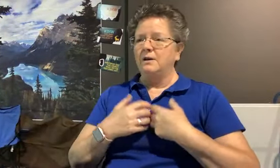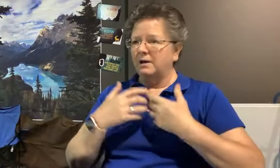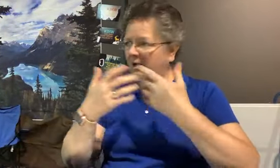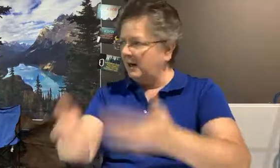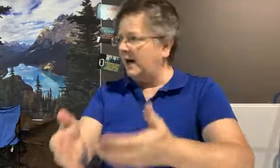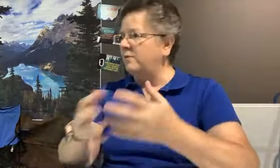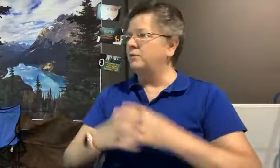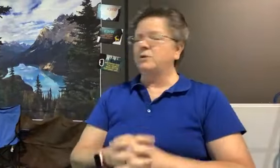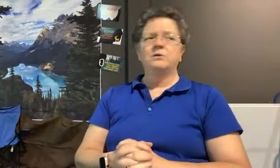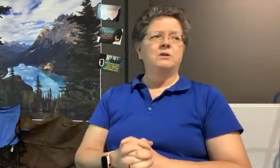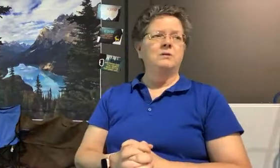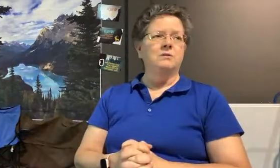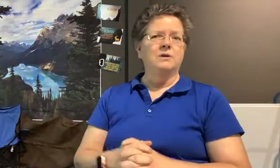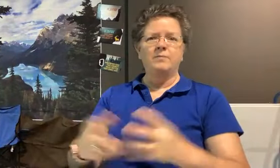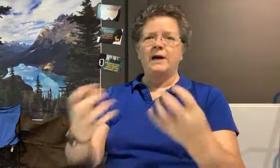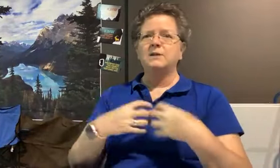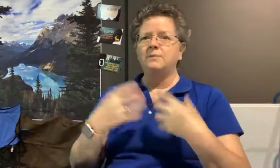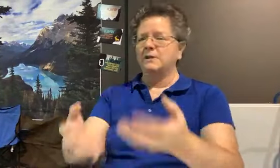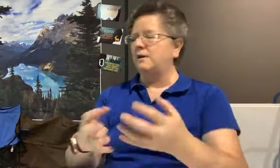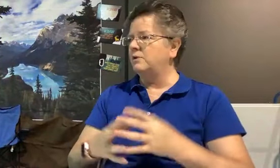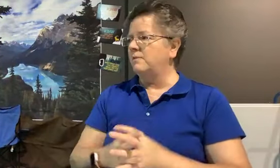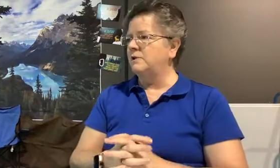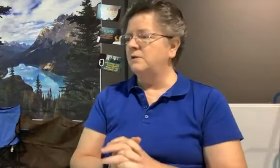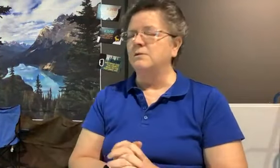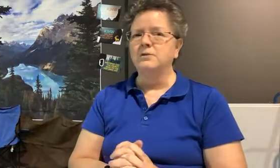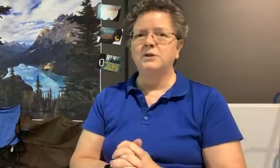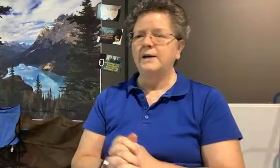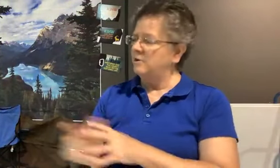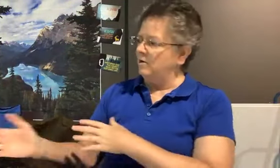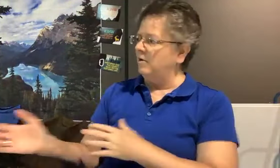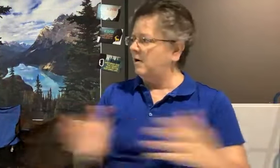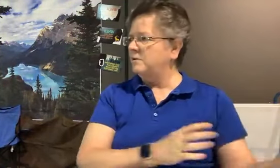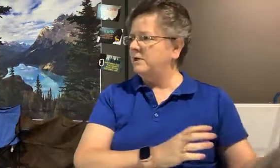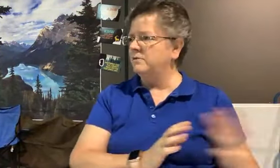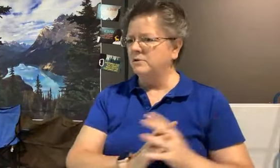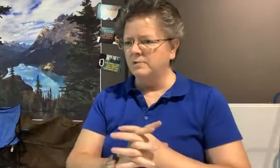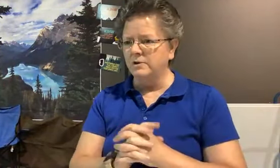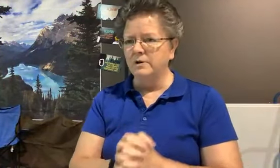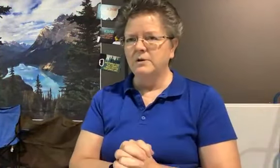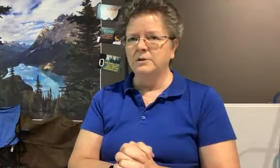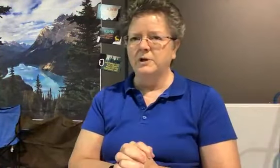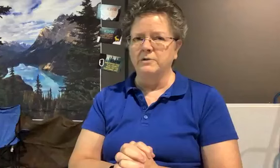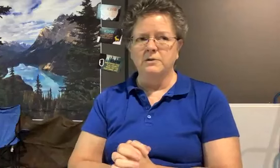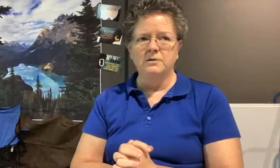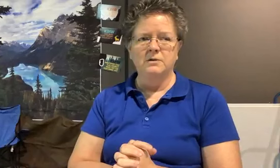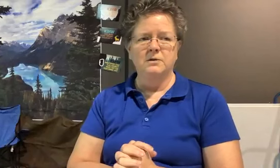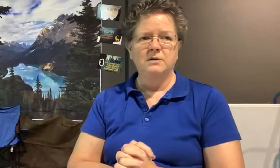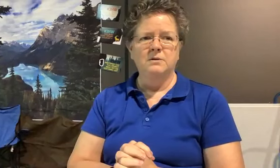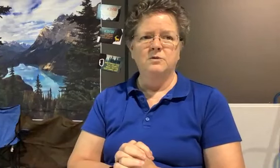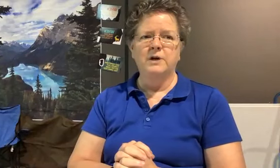and I will turn to you. Come back to me, and I will come to you. Same goal all the way through Scripture. Someone else to take